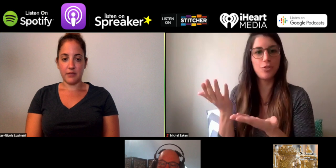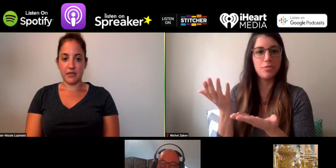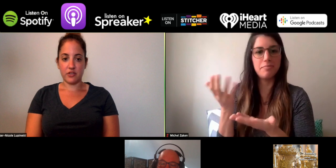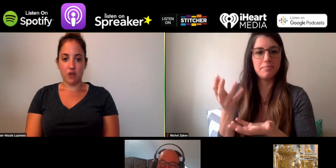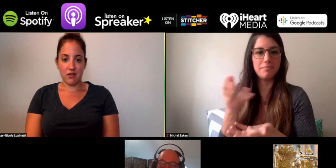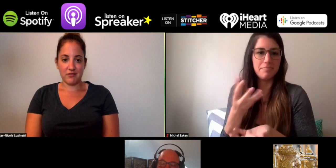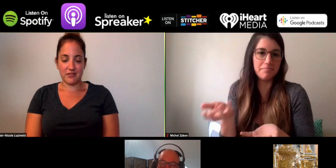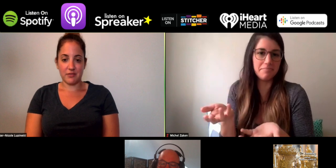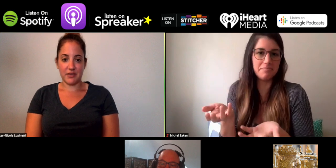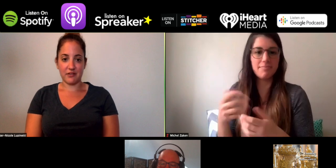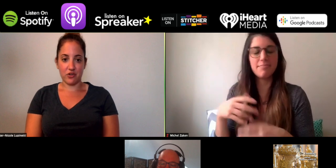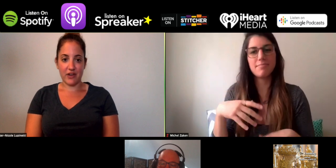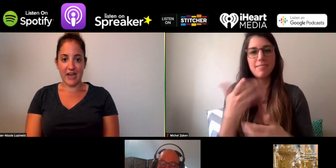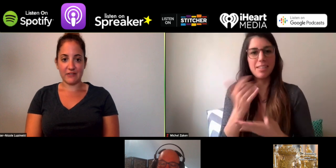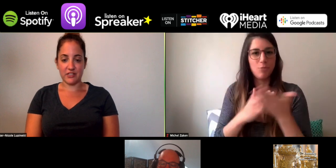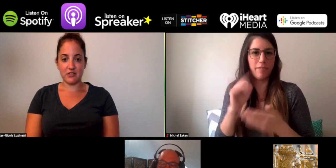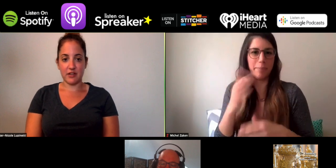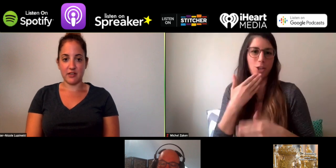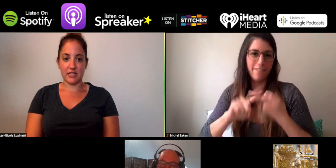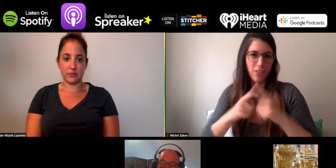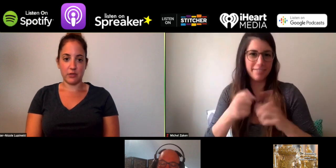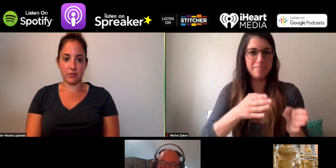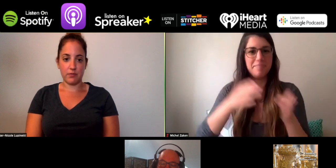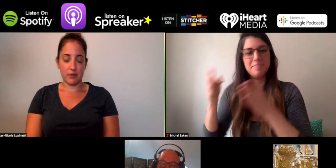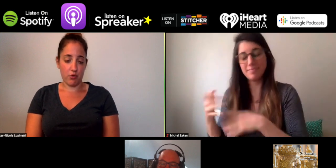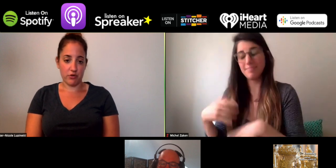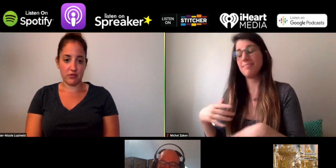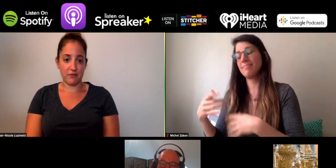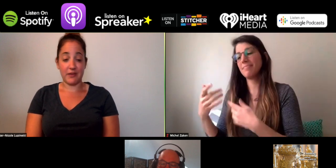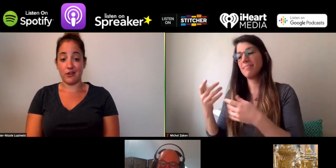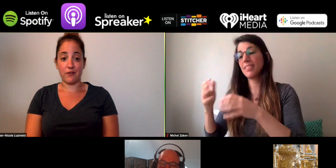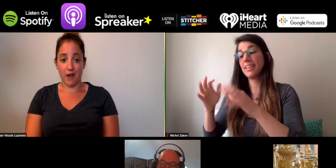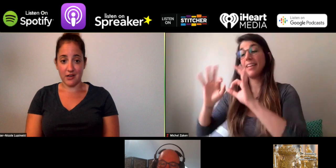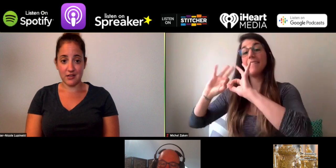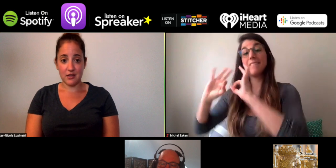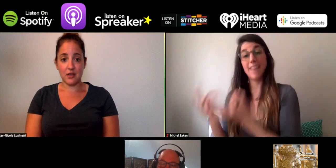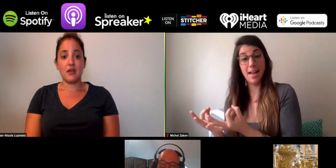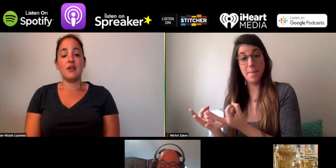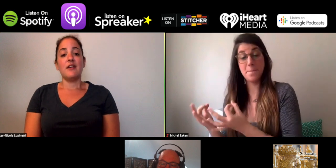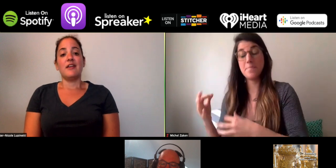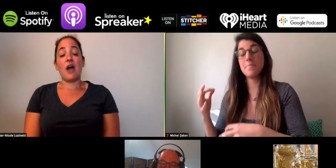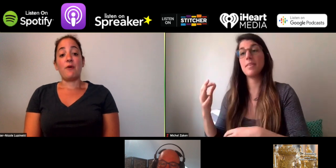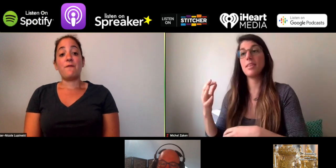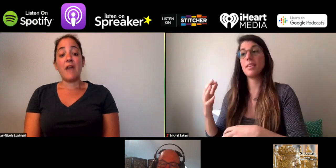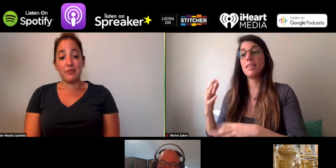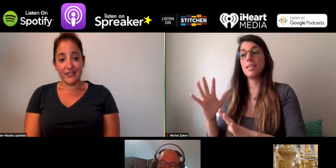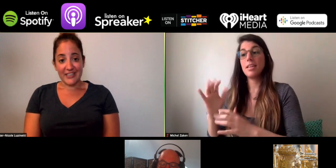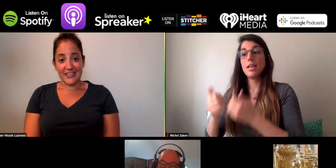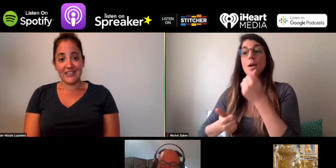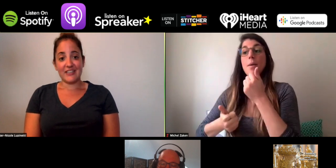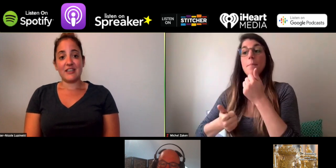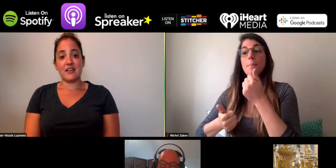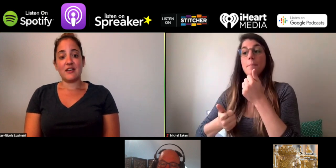and being taught to be a good active listener, I think that's really important of being a good friend. Now with